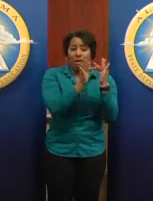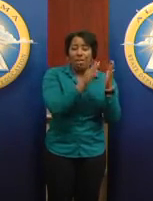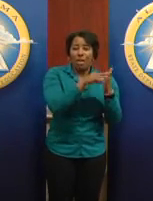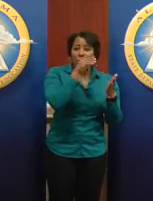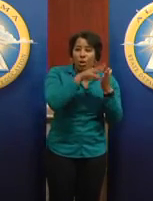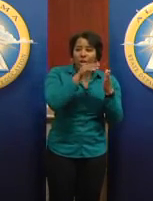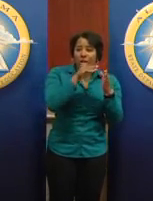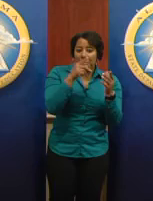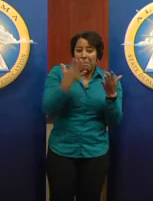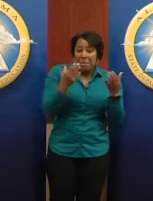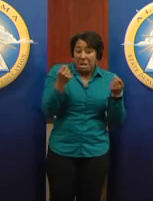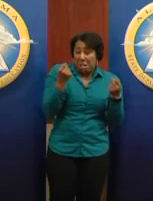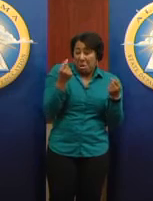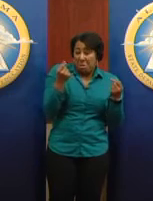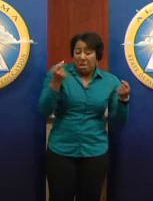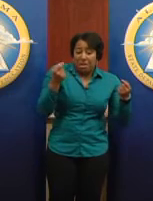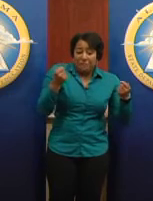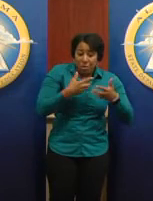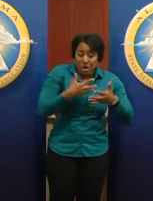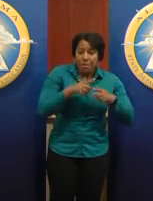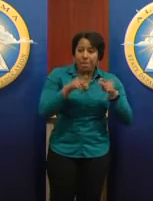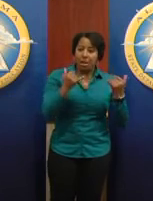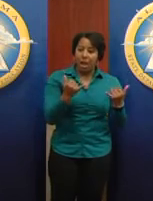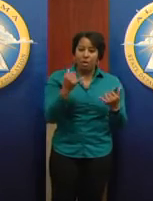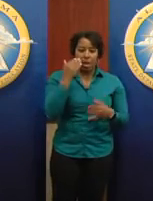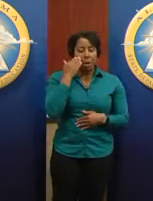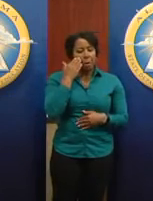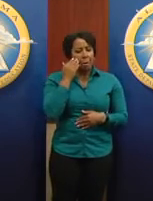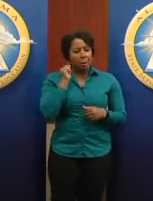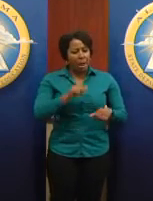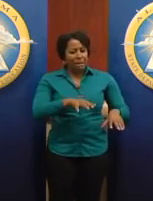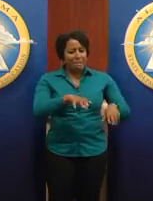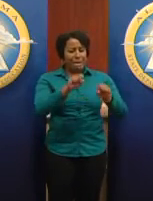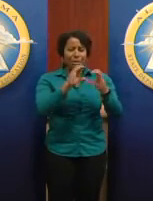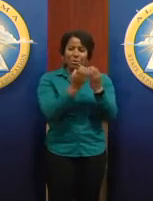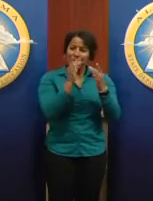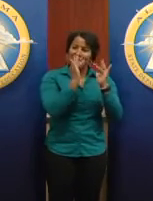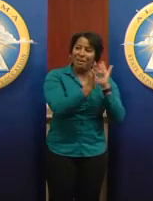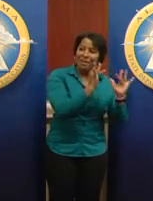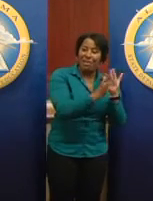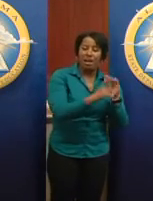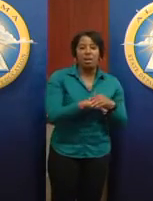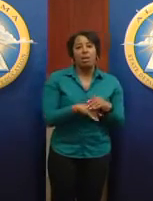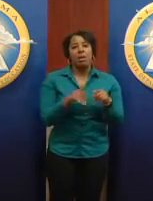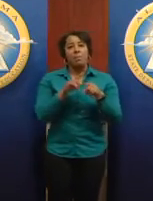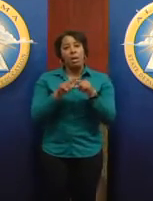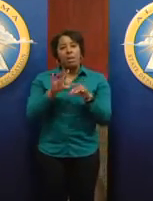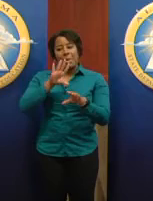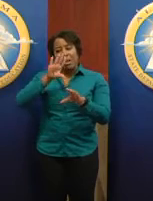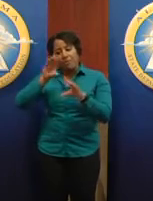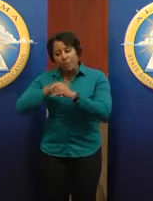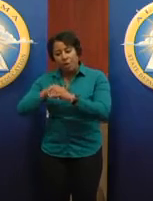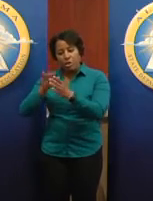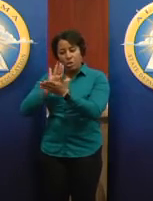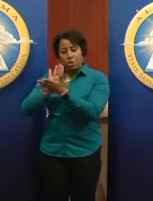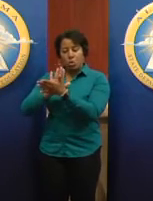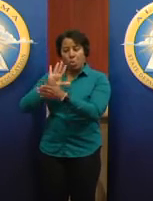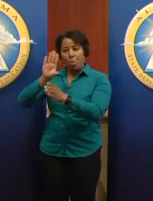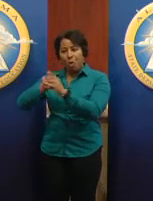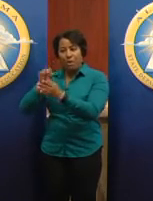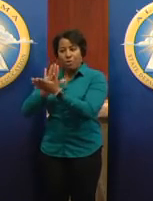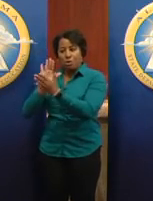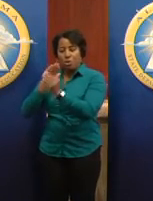not so bad. I can take that course. But as far as day-to-day, being at school, being a part of a school community, what we're